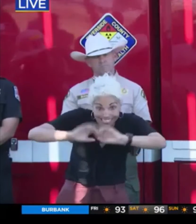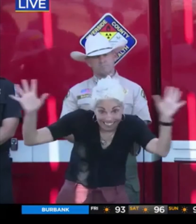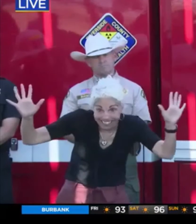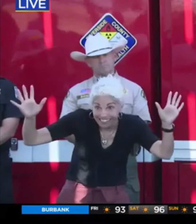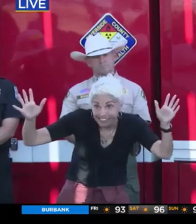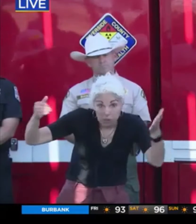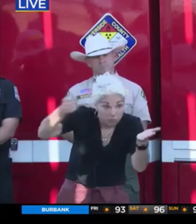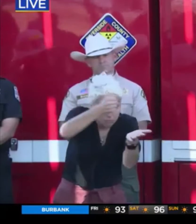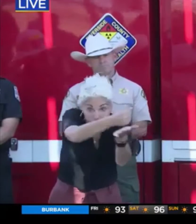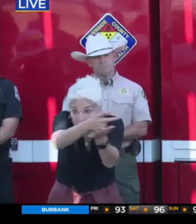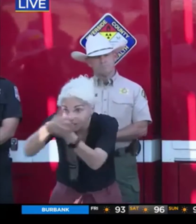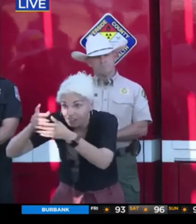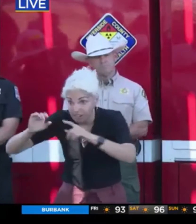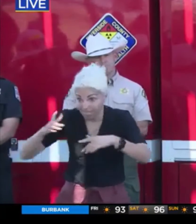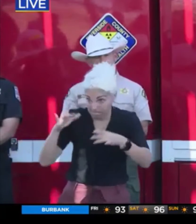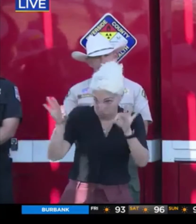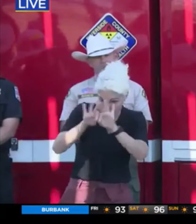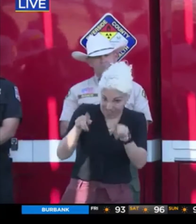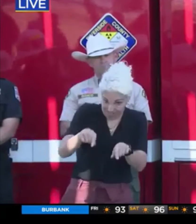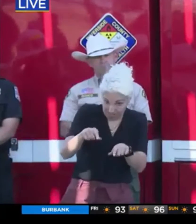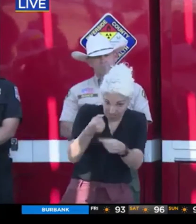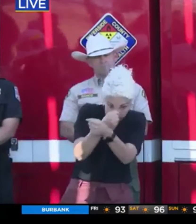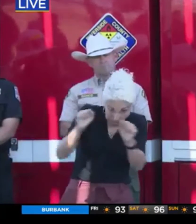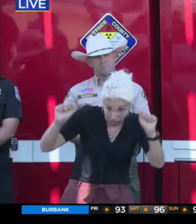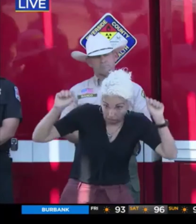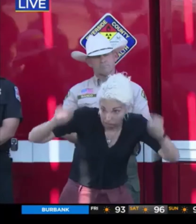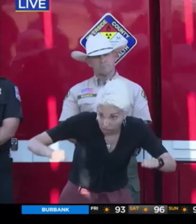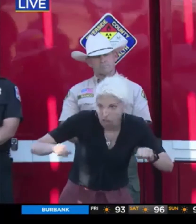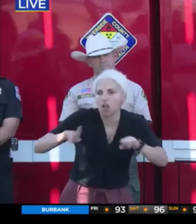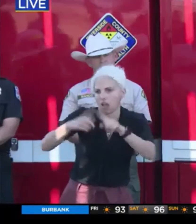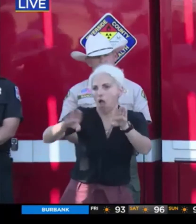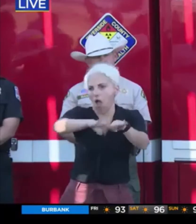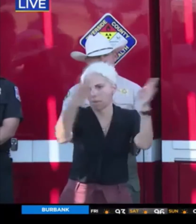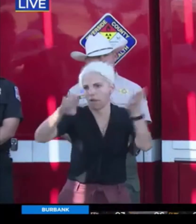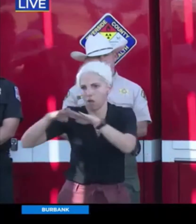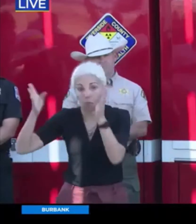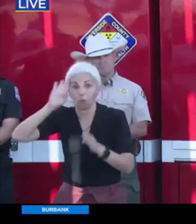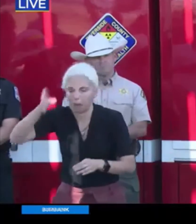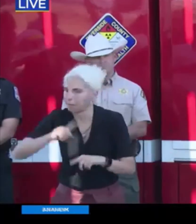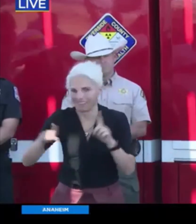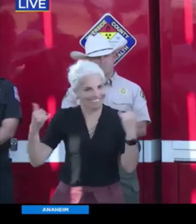the end of the day, we want to keep everyone safe, and we won't open it up till they give us the go-ahead.